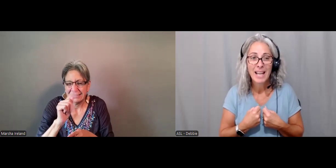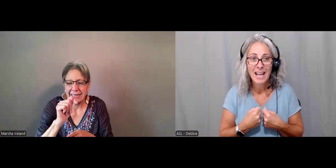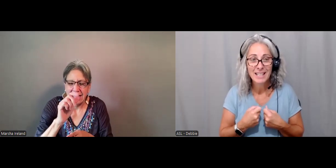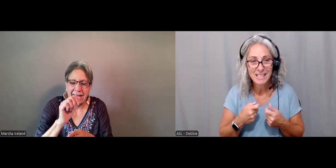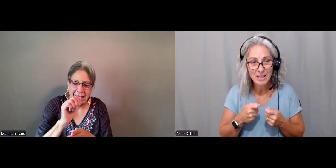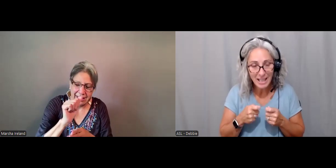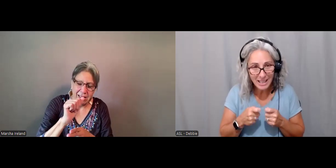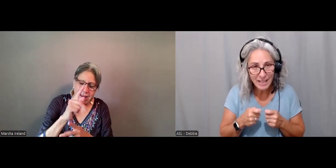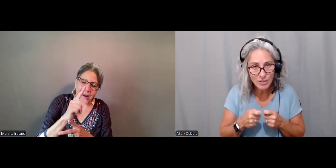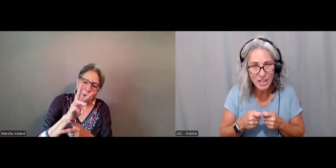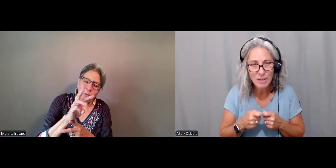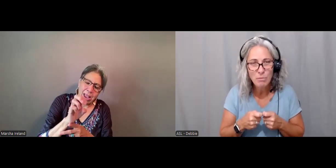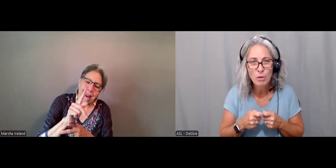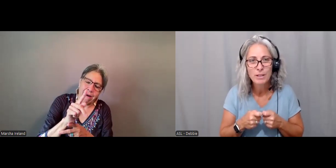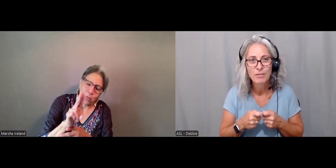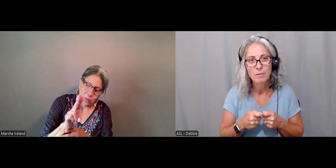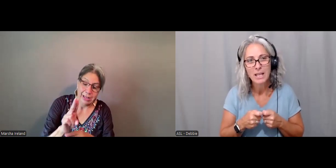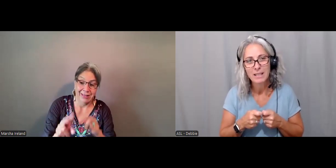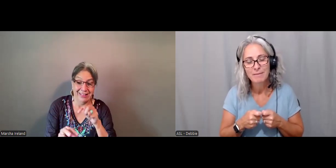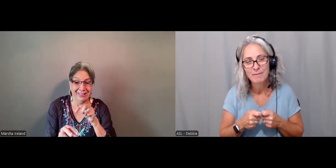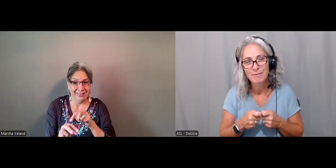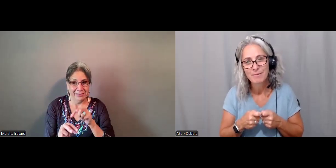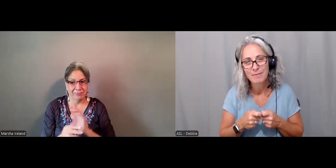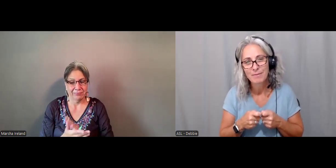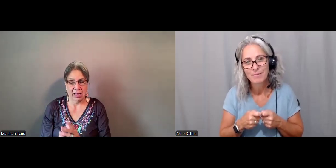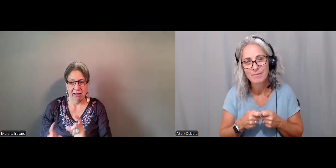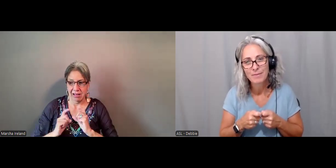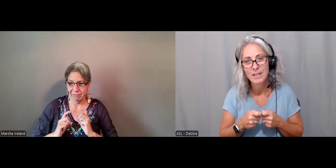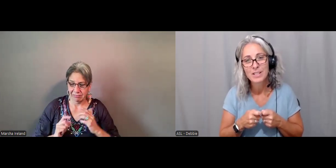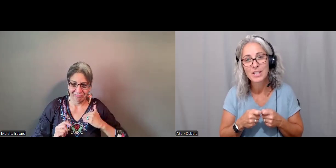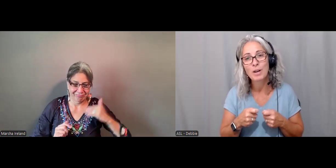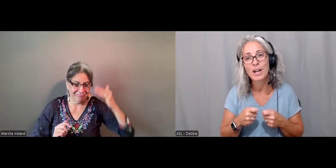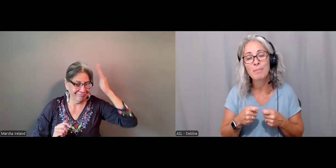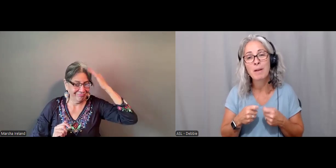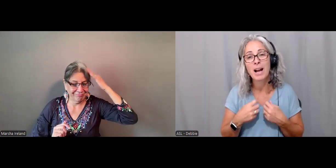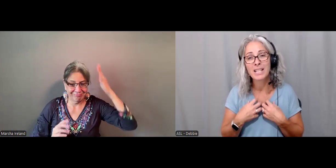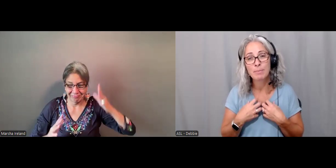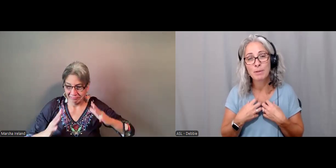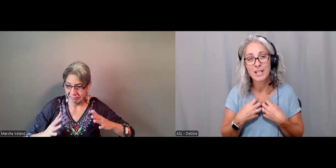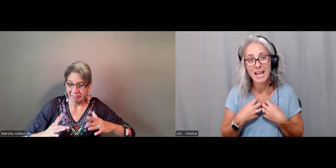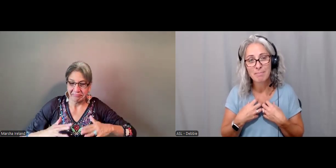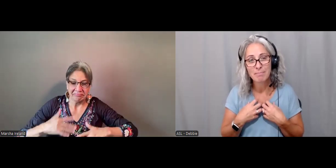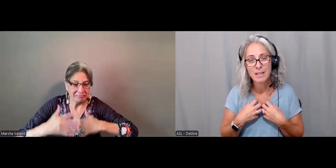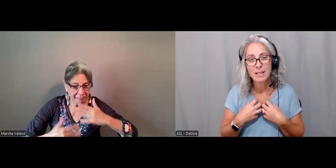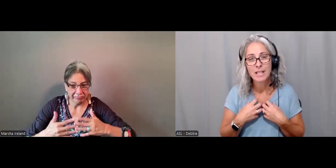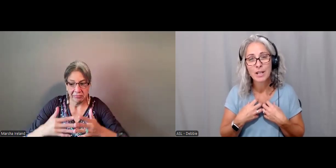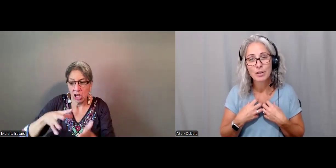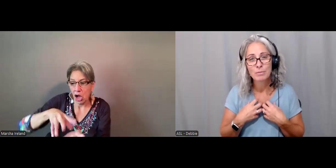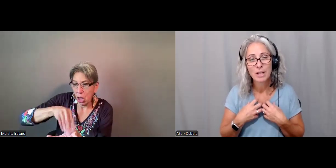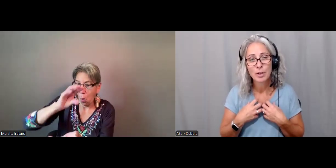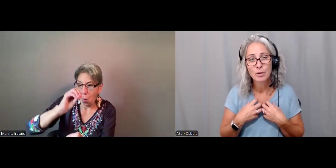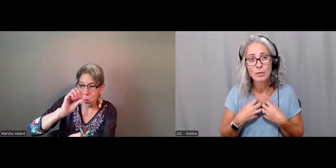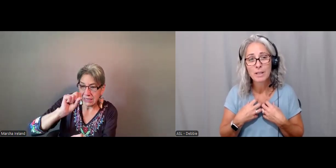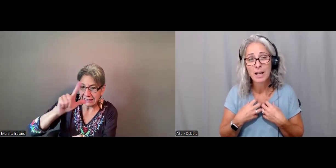And again, this is a life-changing moment for me. This is where my spirit name,